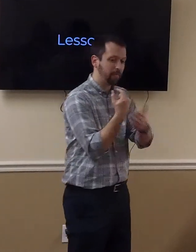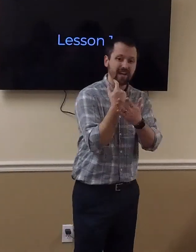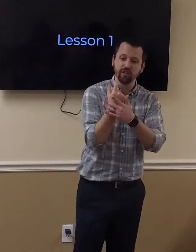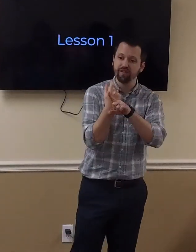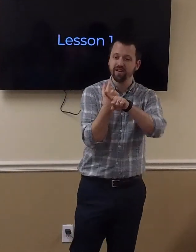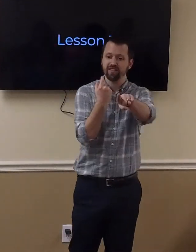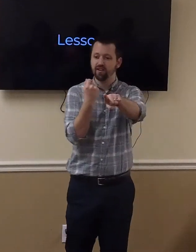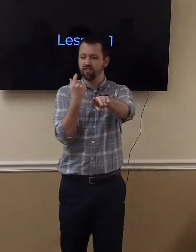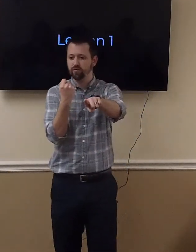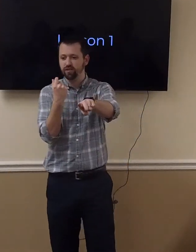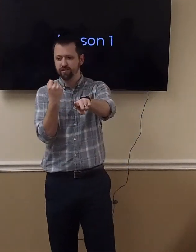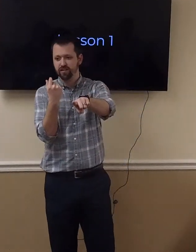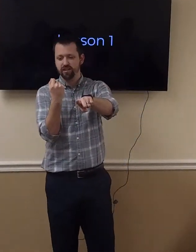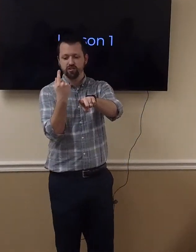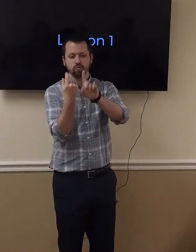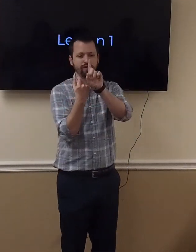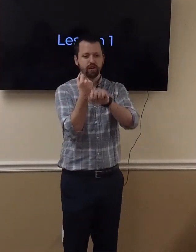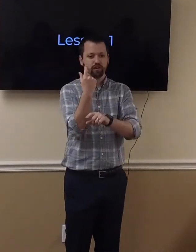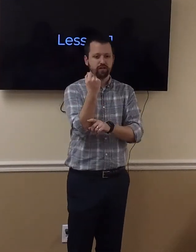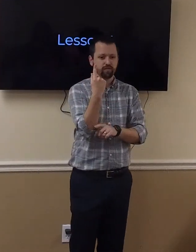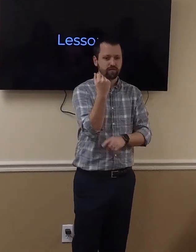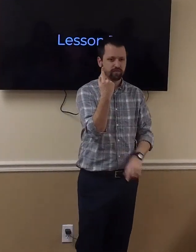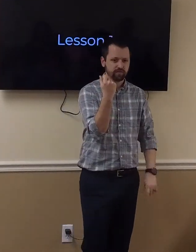Back of your hand faces out on this one. Just one finger.